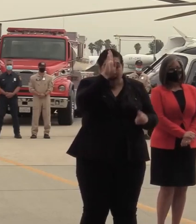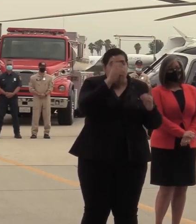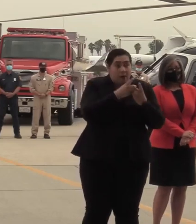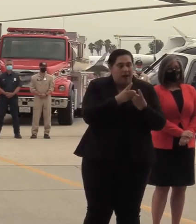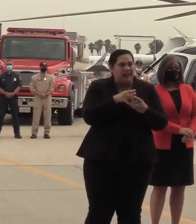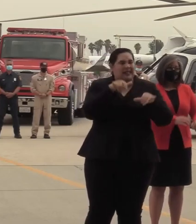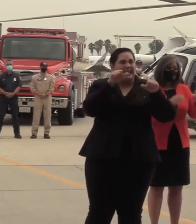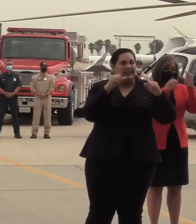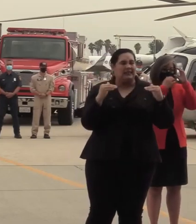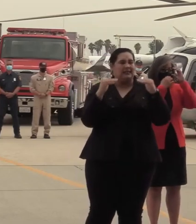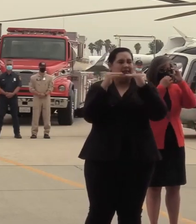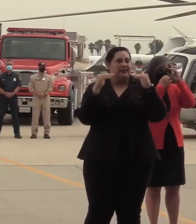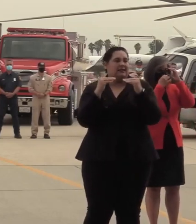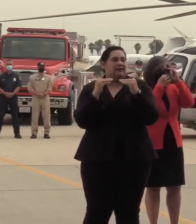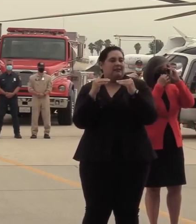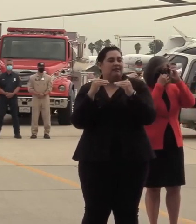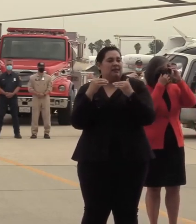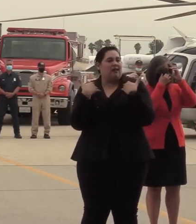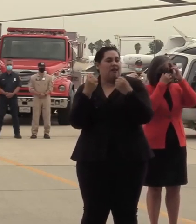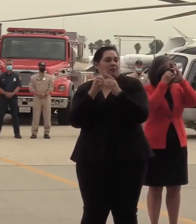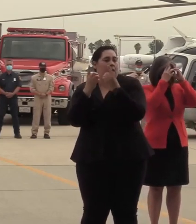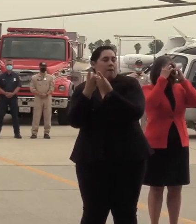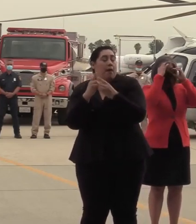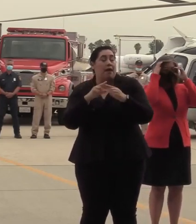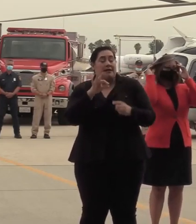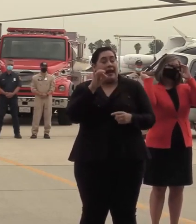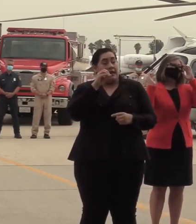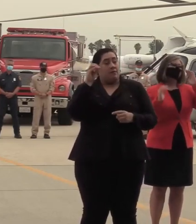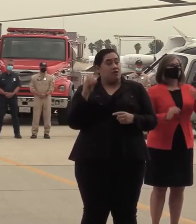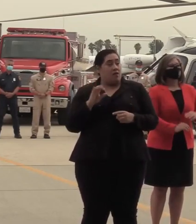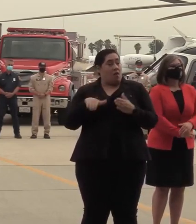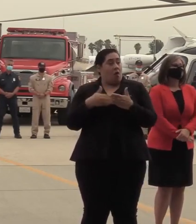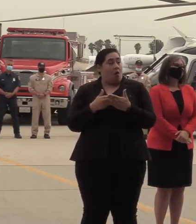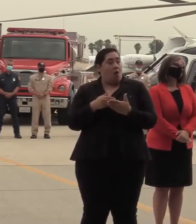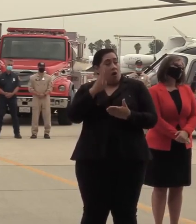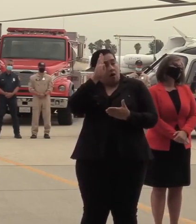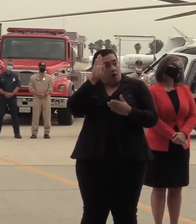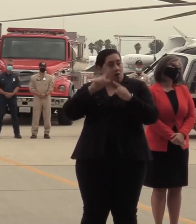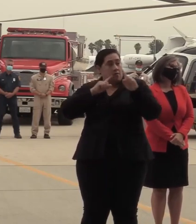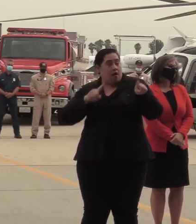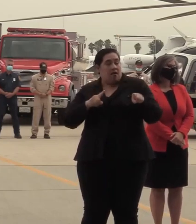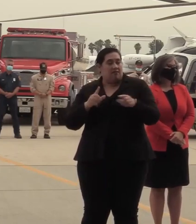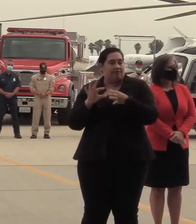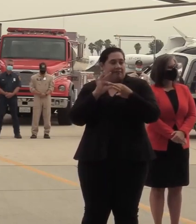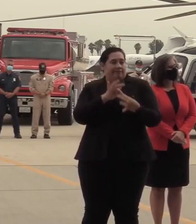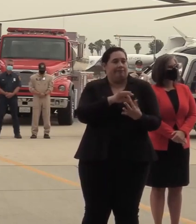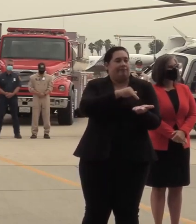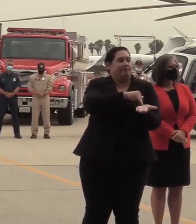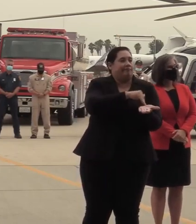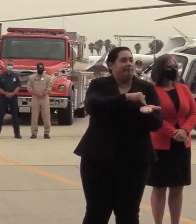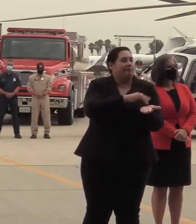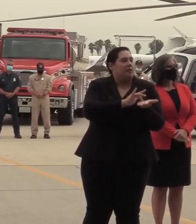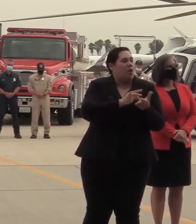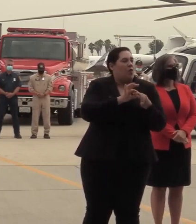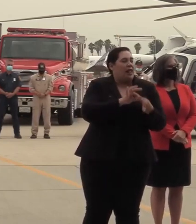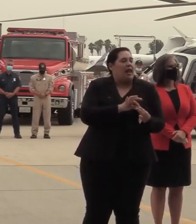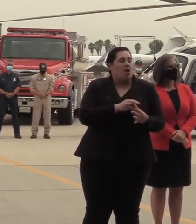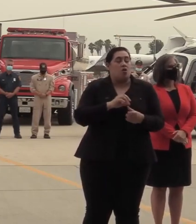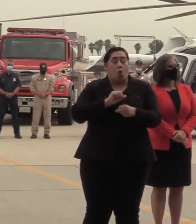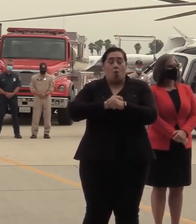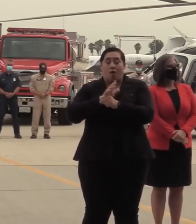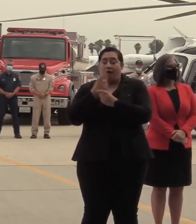department, because 90% of the calls that our men and women go out on are medically related. So when COVID came, just the creativity that I saw, the